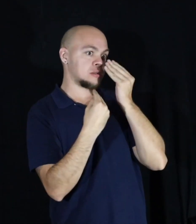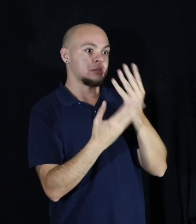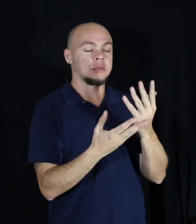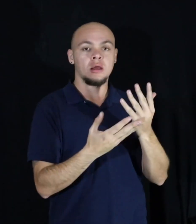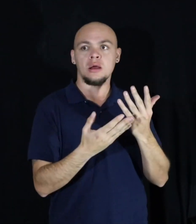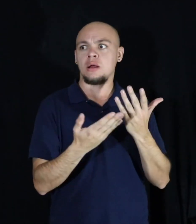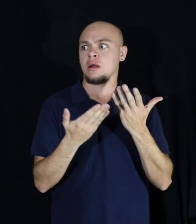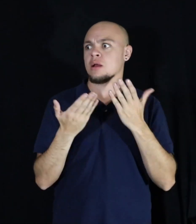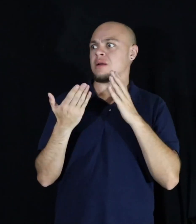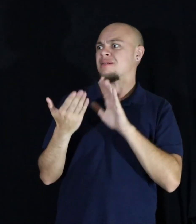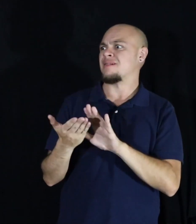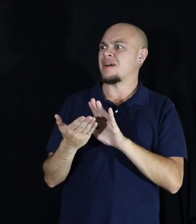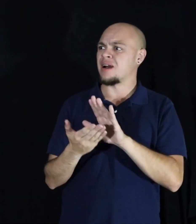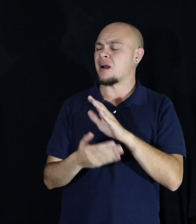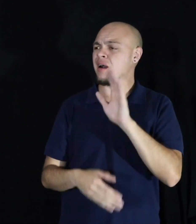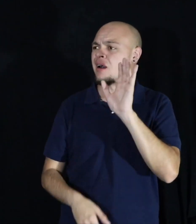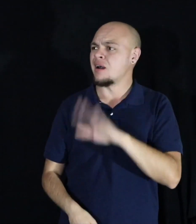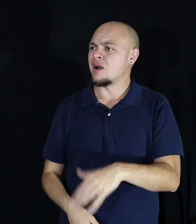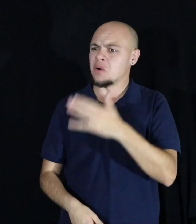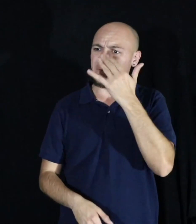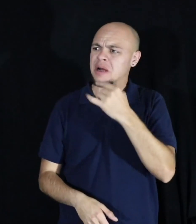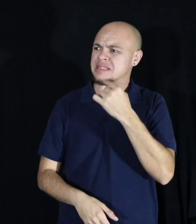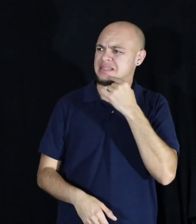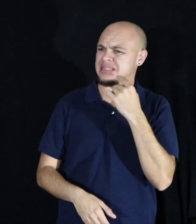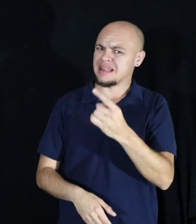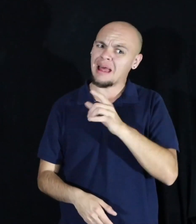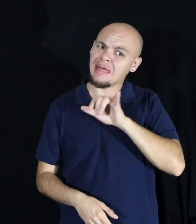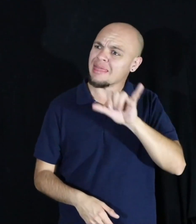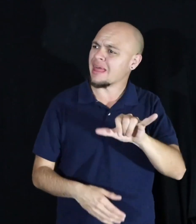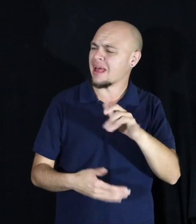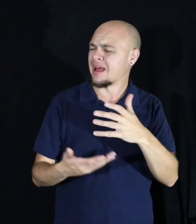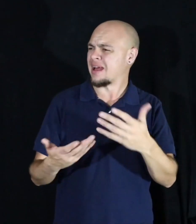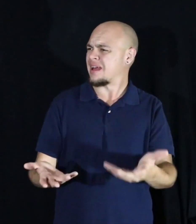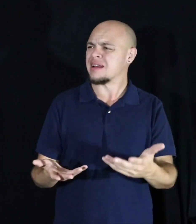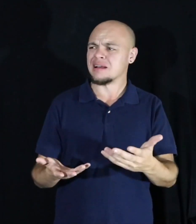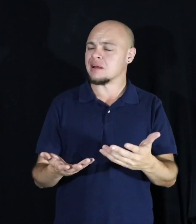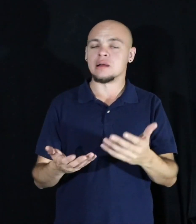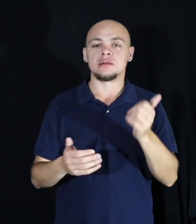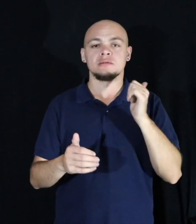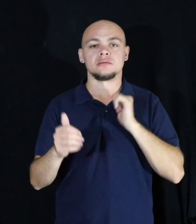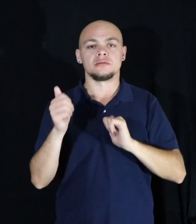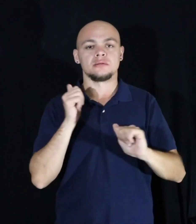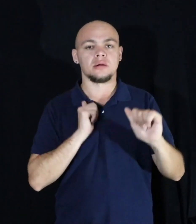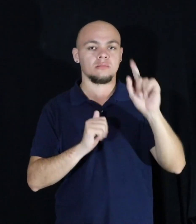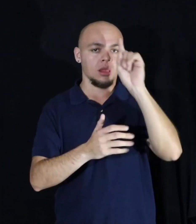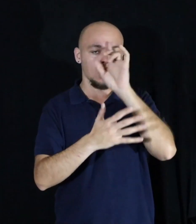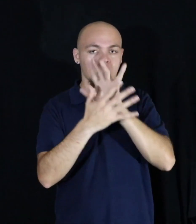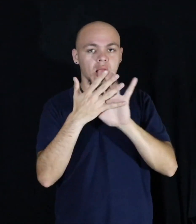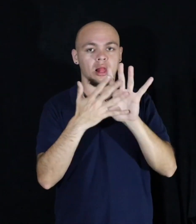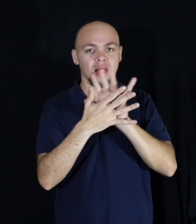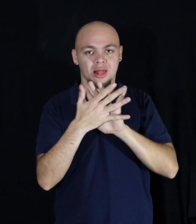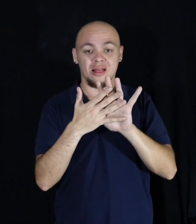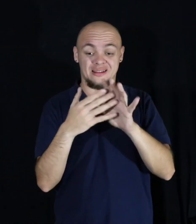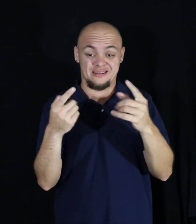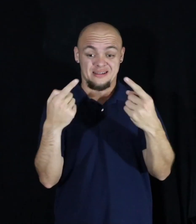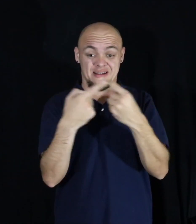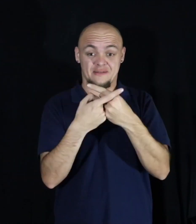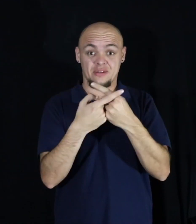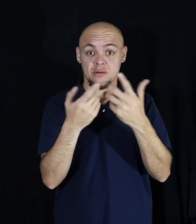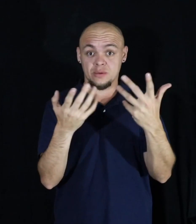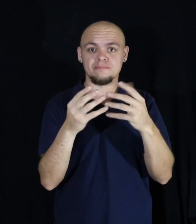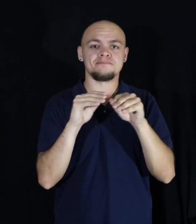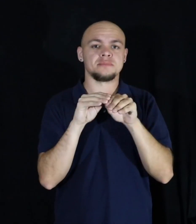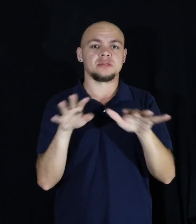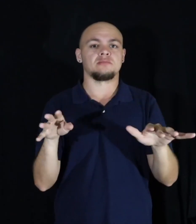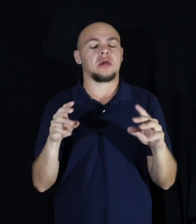confront person A, leading to a massive drama and confusion. That's the thing with gossip. It spreads quickly because